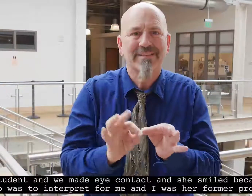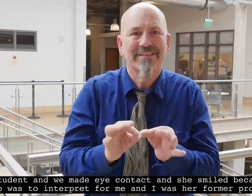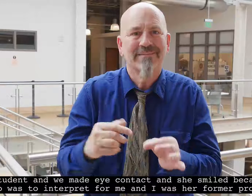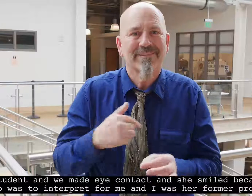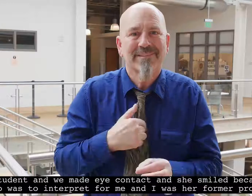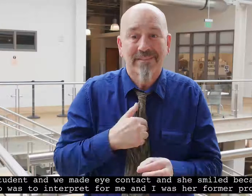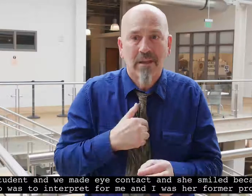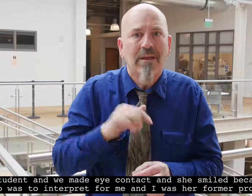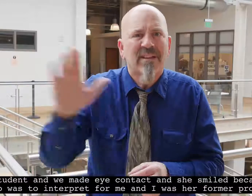and I was her former professor.